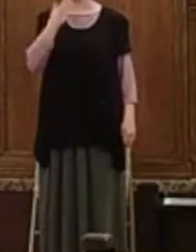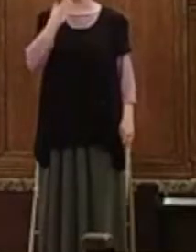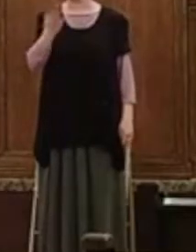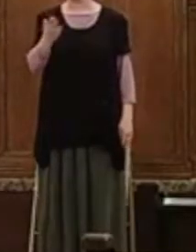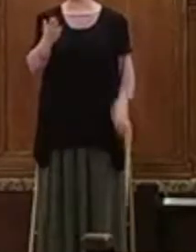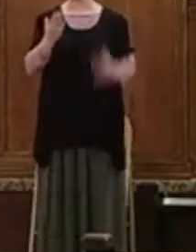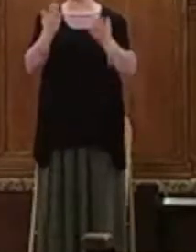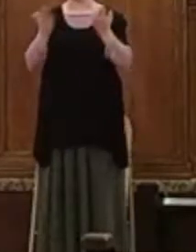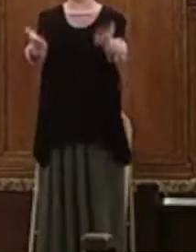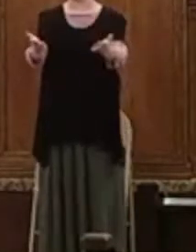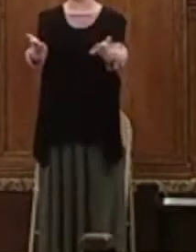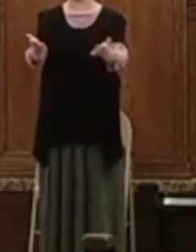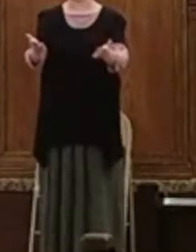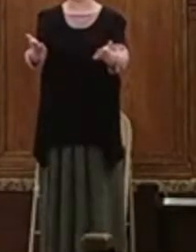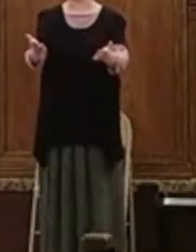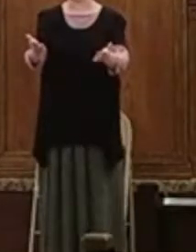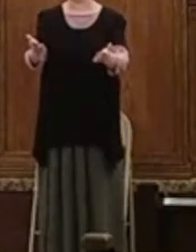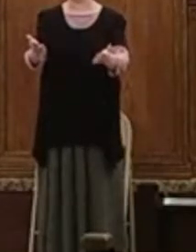you for giving